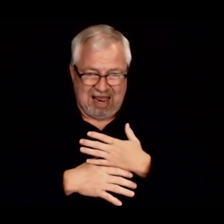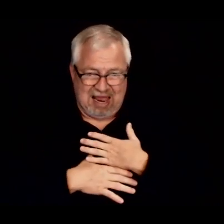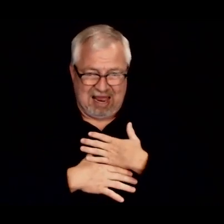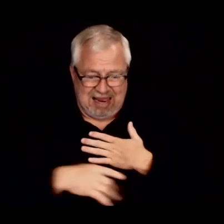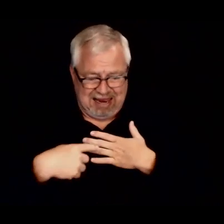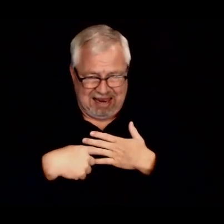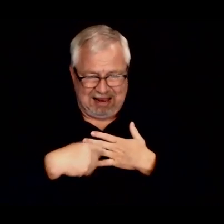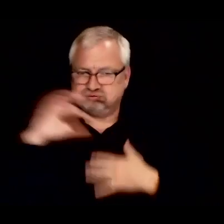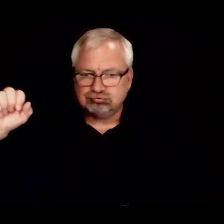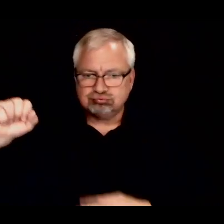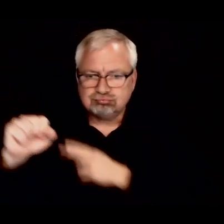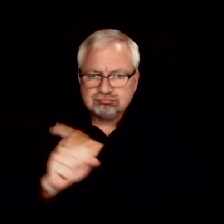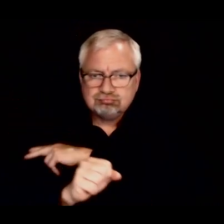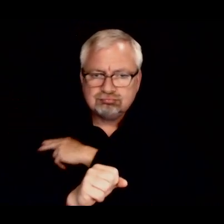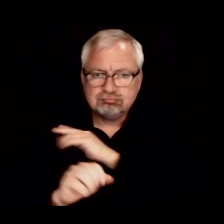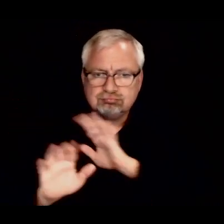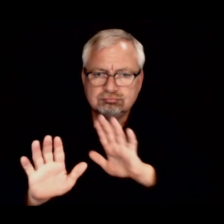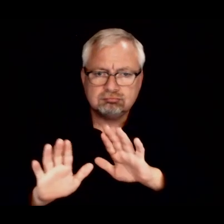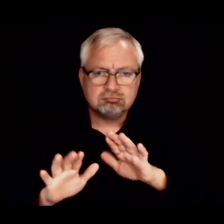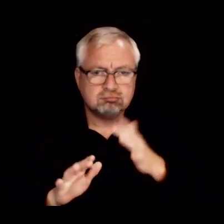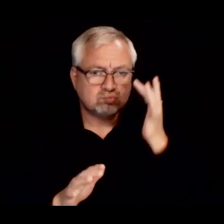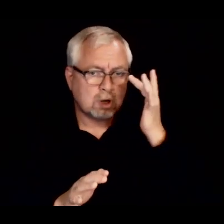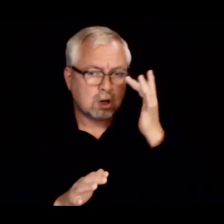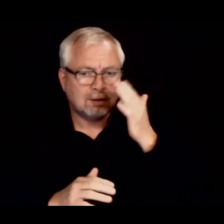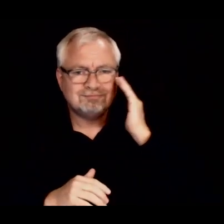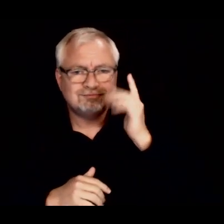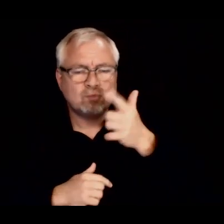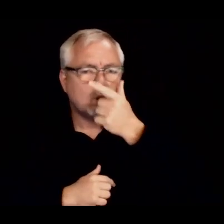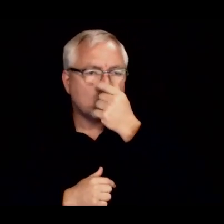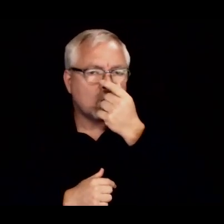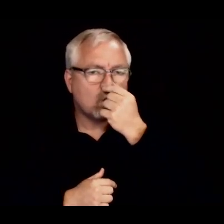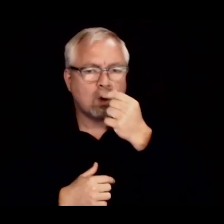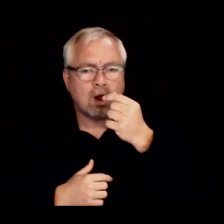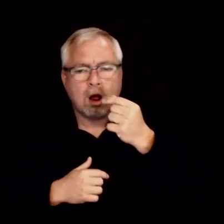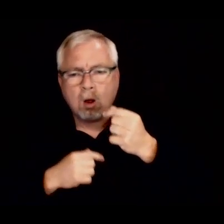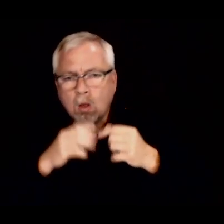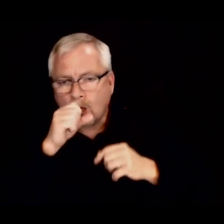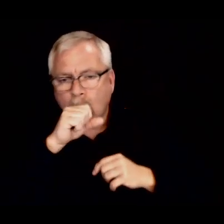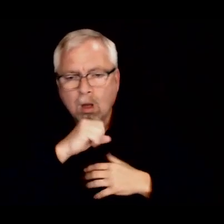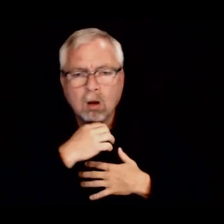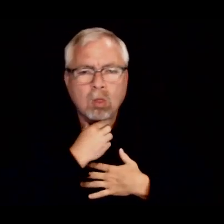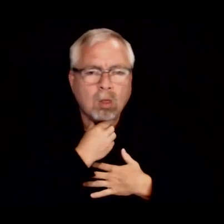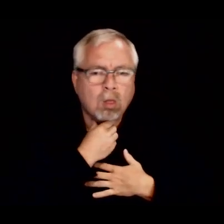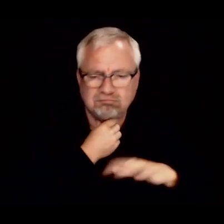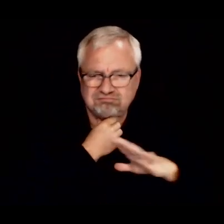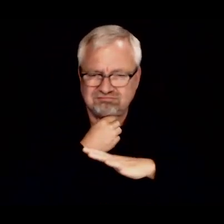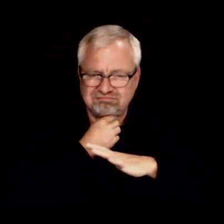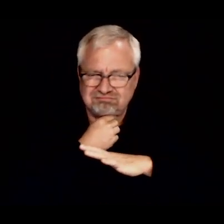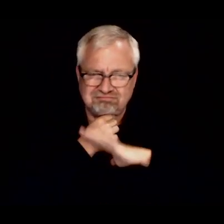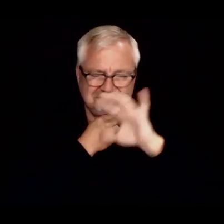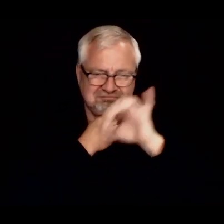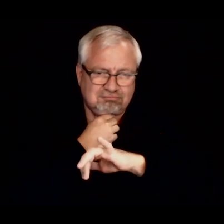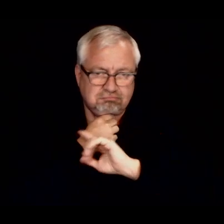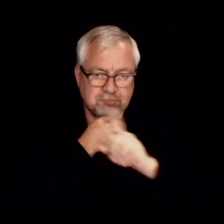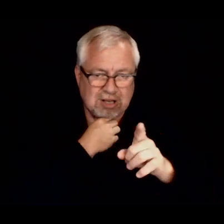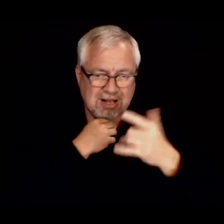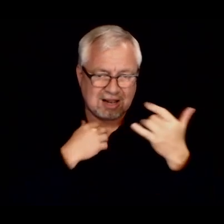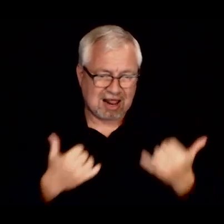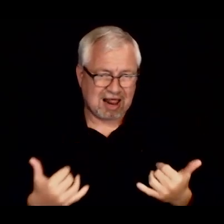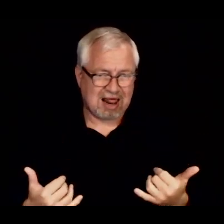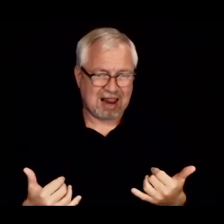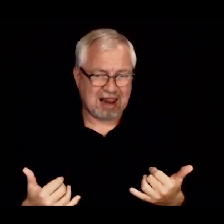colds or other more common upper respiratory conditions, and you feel like you're handling them well and you can manage